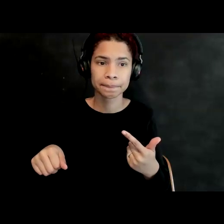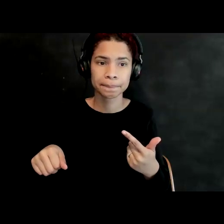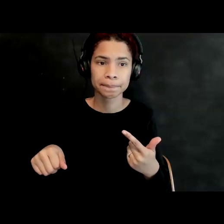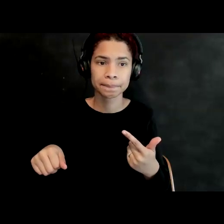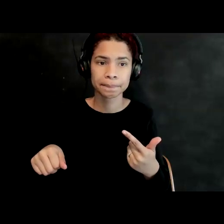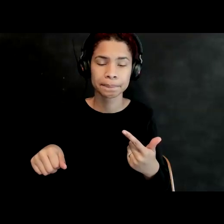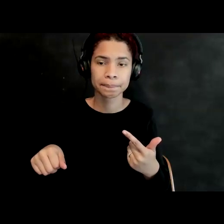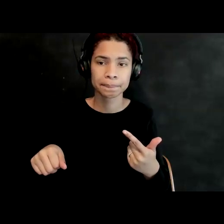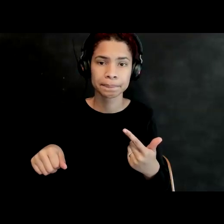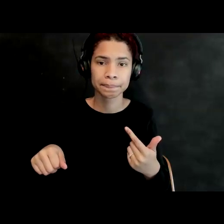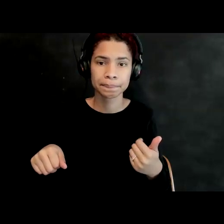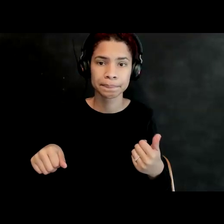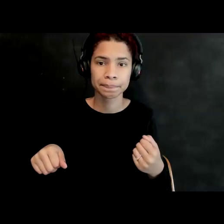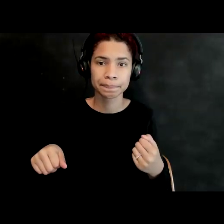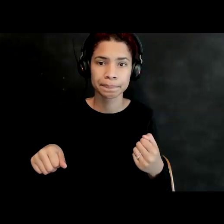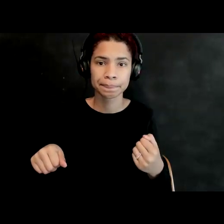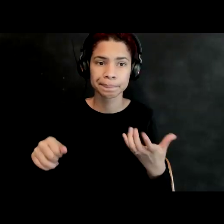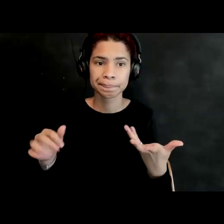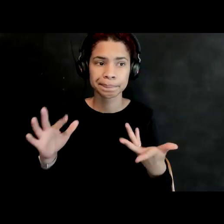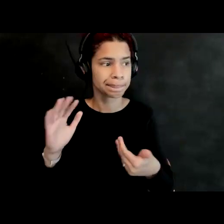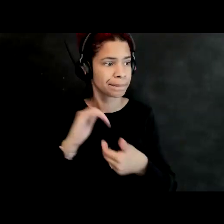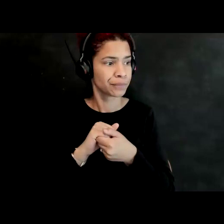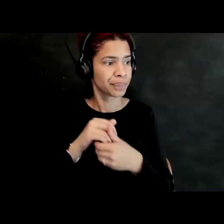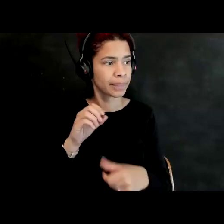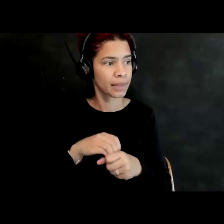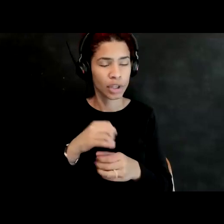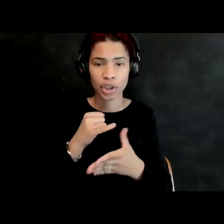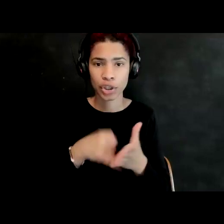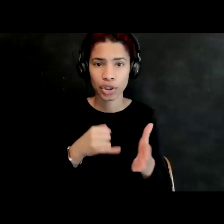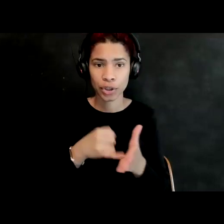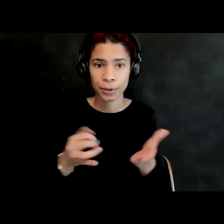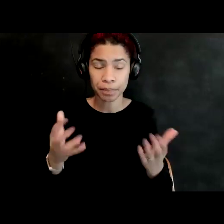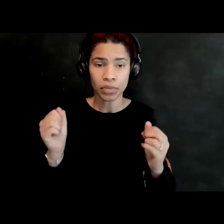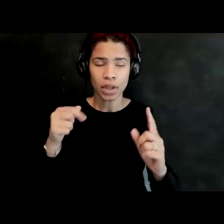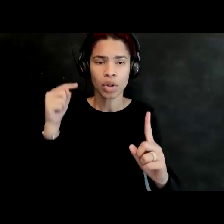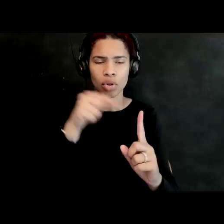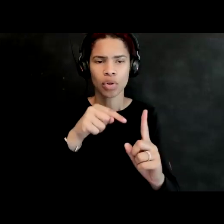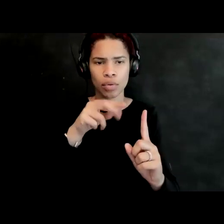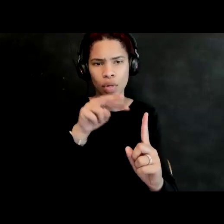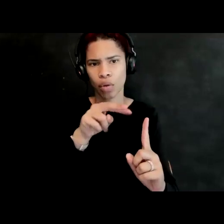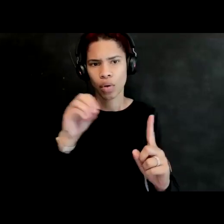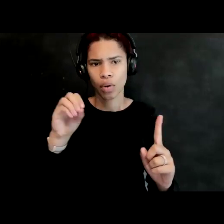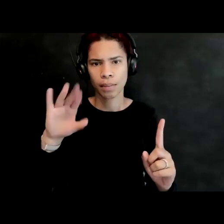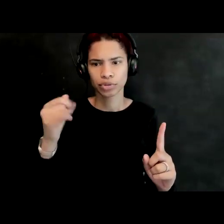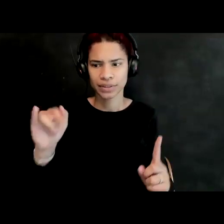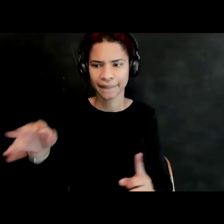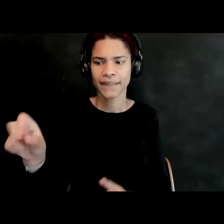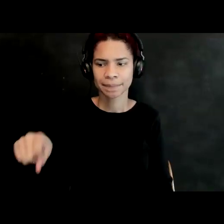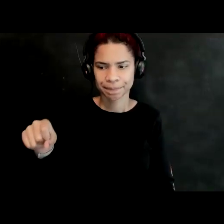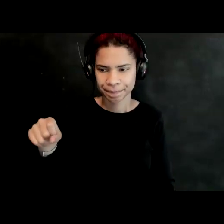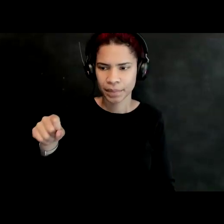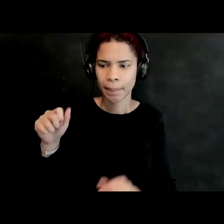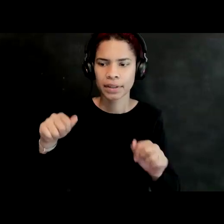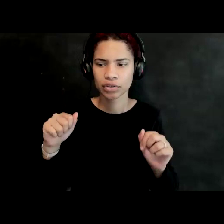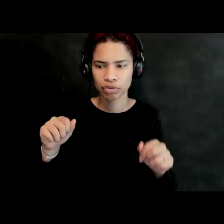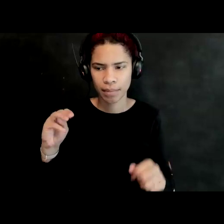partner in art, right? And you can look at the objective. Now, this one is a little bit more obvious. Yep, potential model,